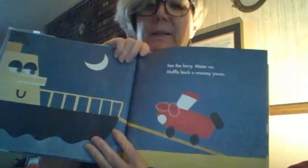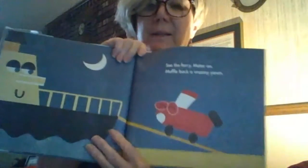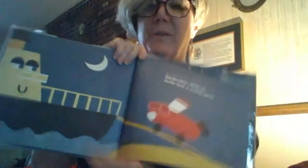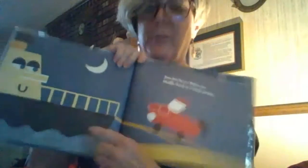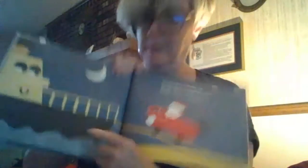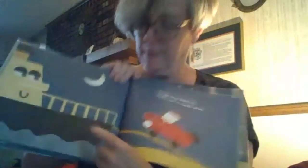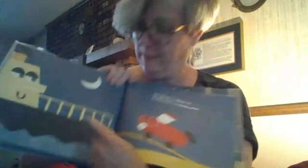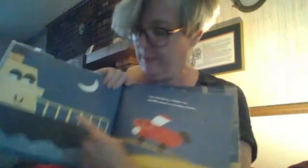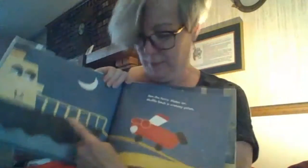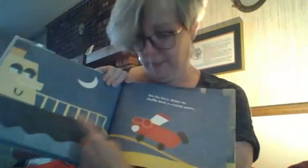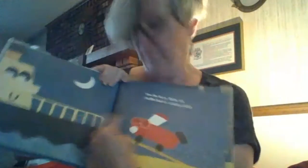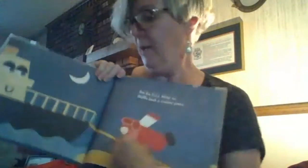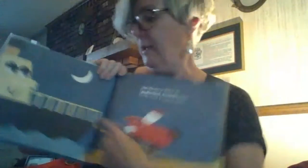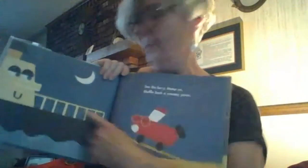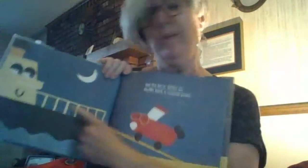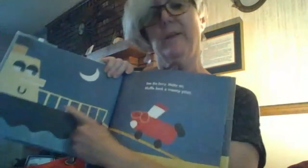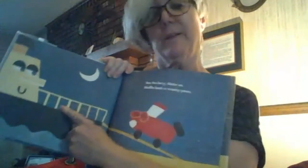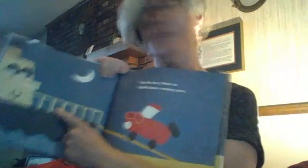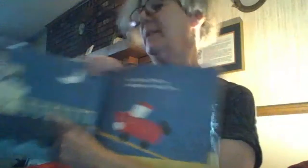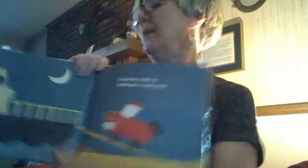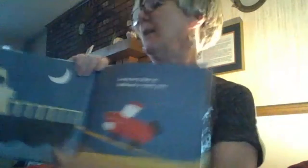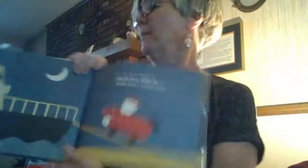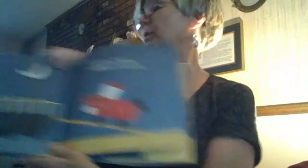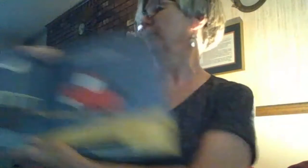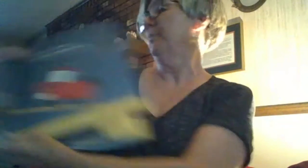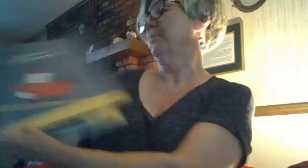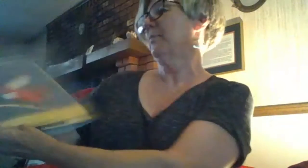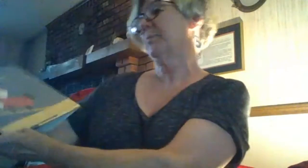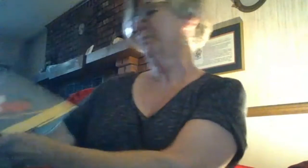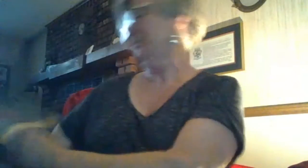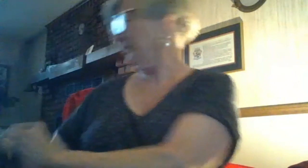yawn. So here he's getting on the ferry. The ferry's going to take him home.